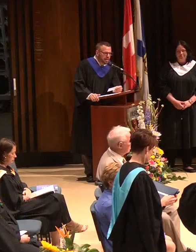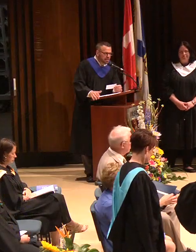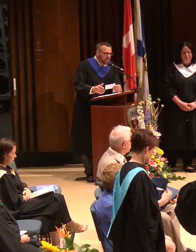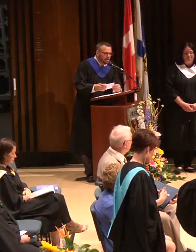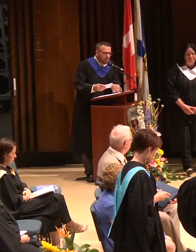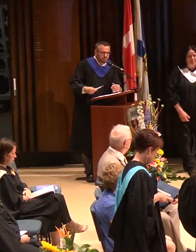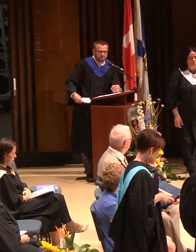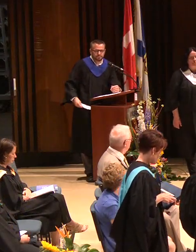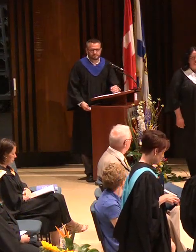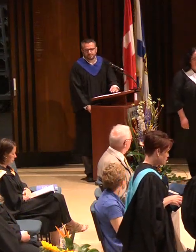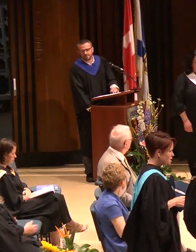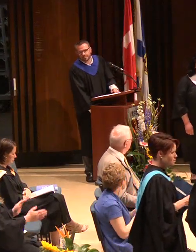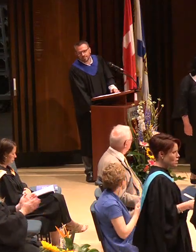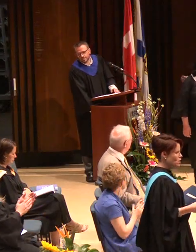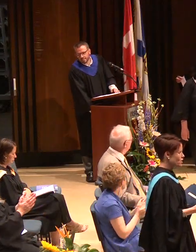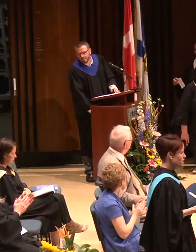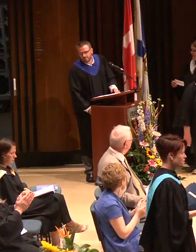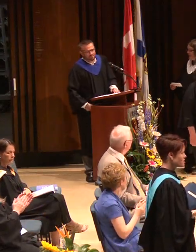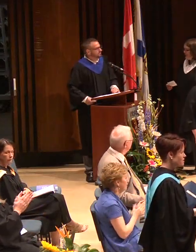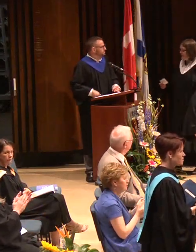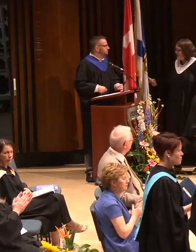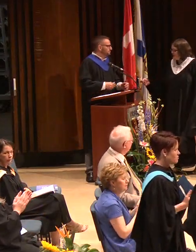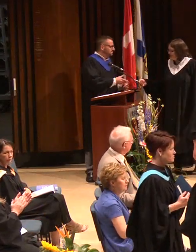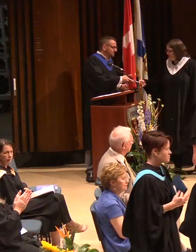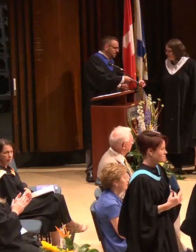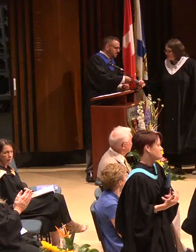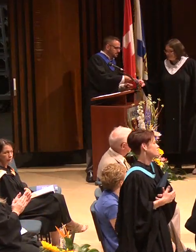Margaret McDonnell.